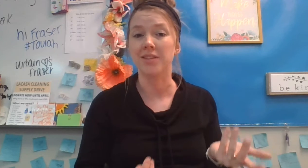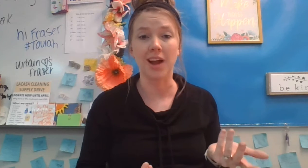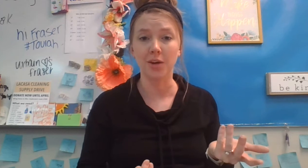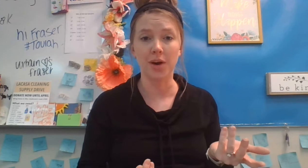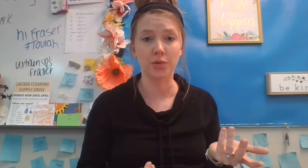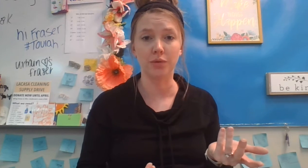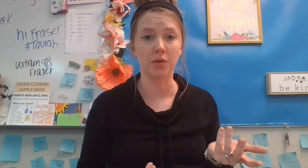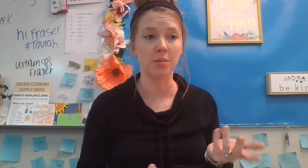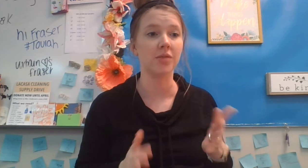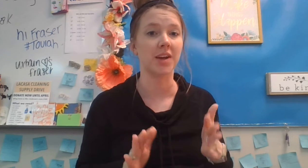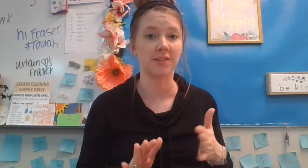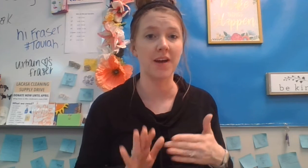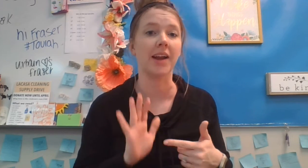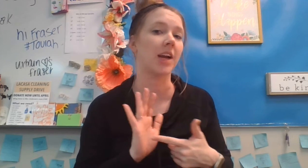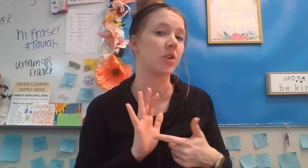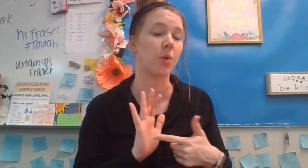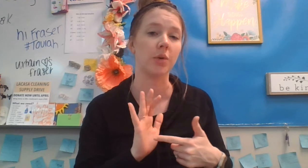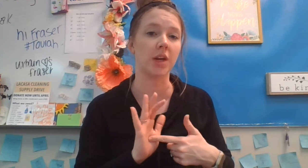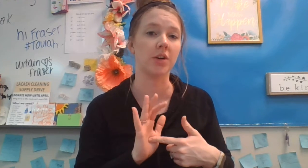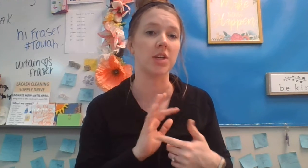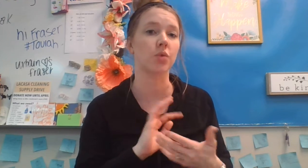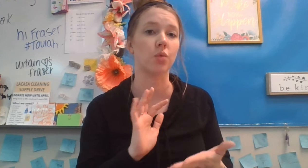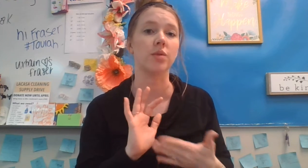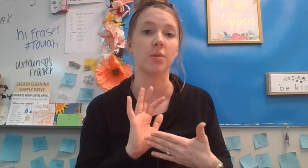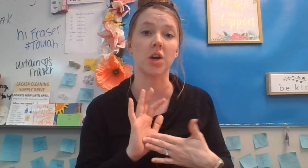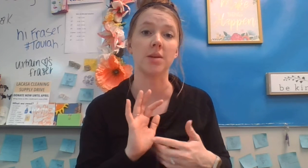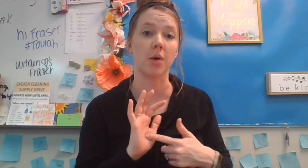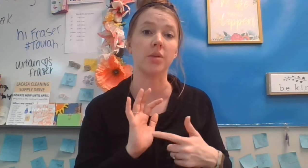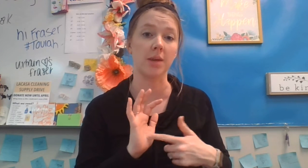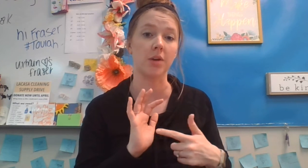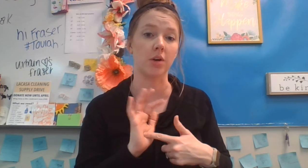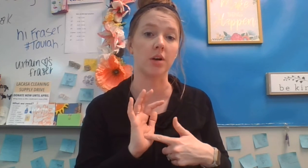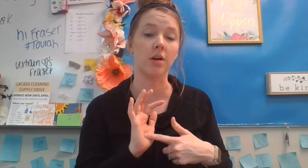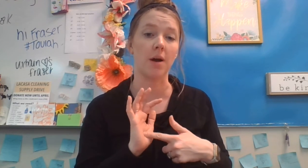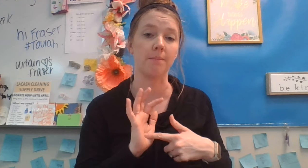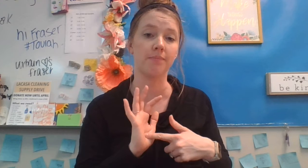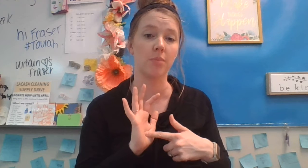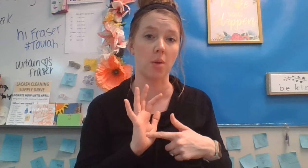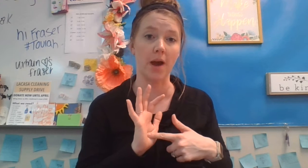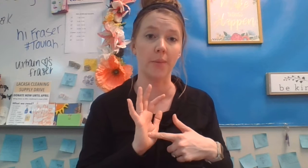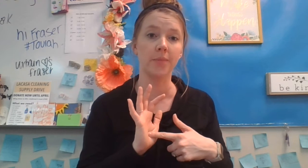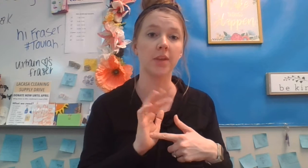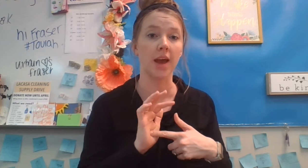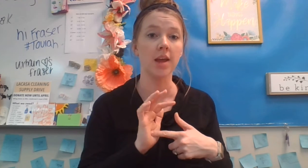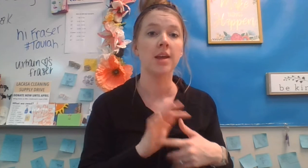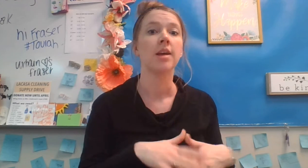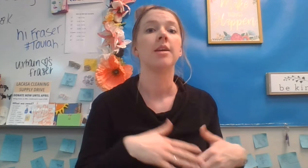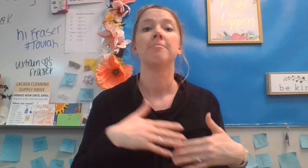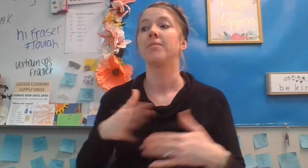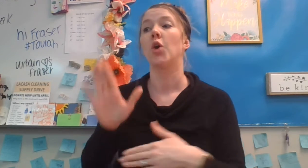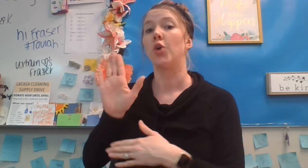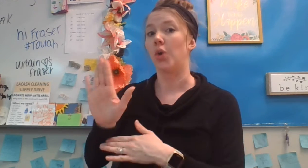it's not your actual phone number, that's fine. I just want you adhering to the rules that we talked about with keeping your palm out, okay?